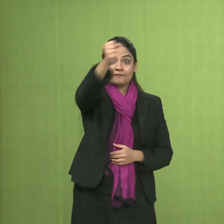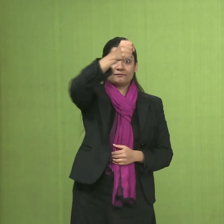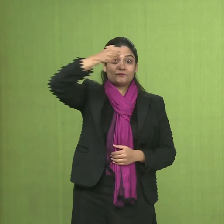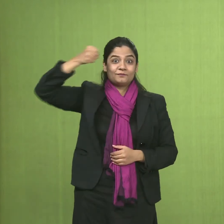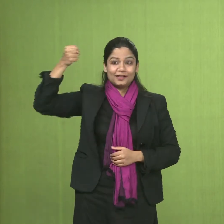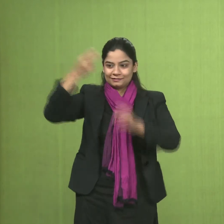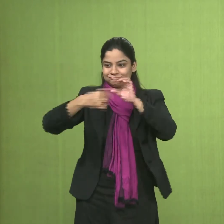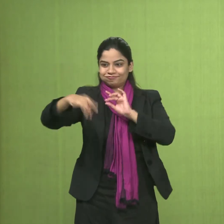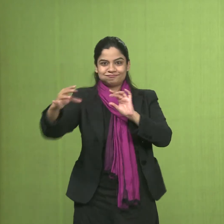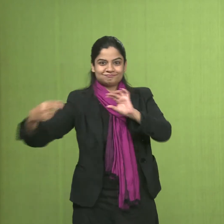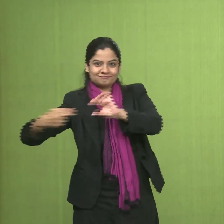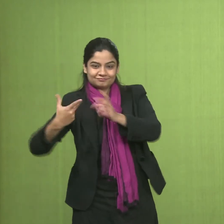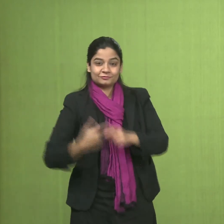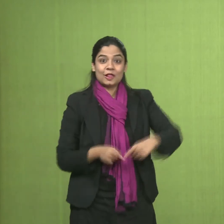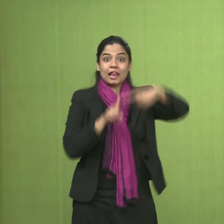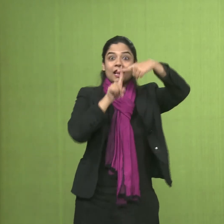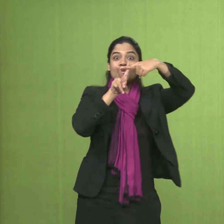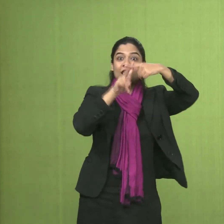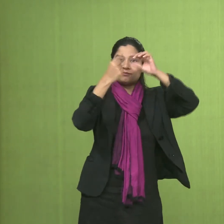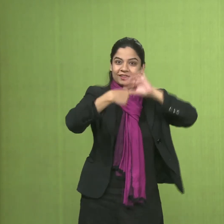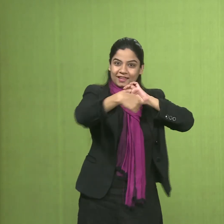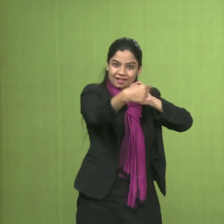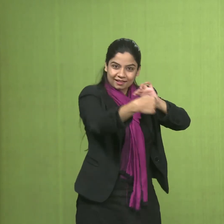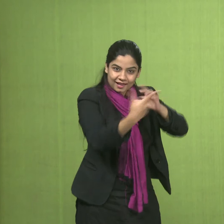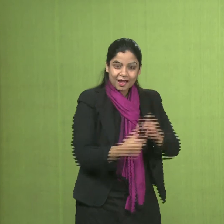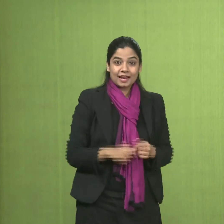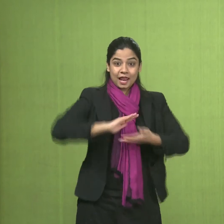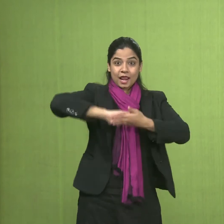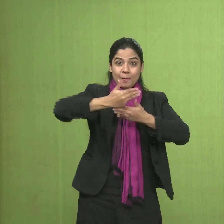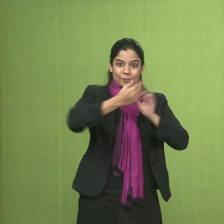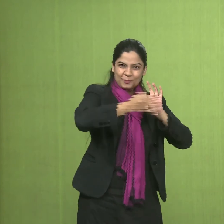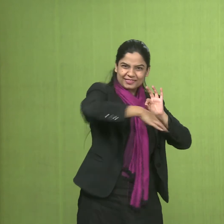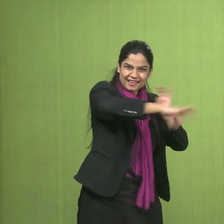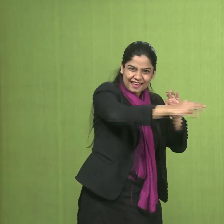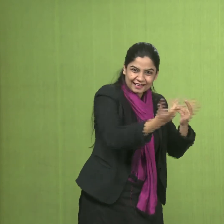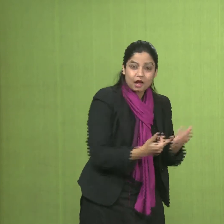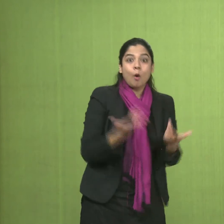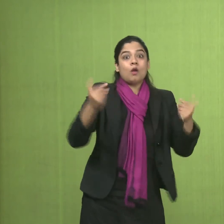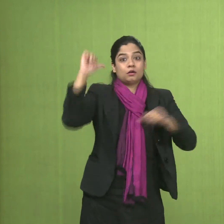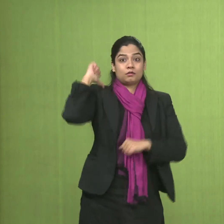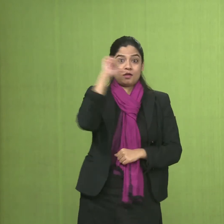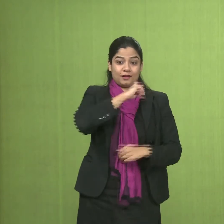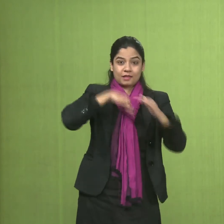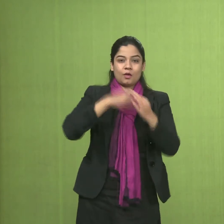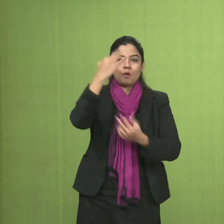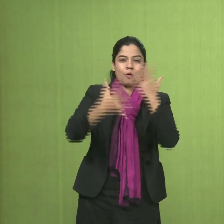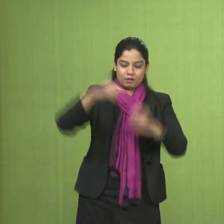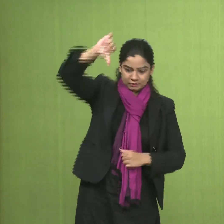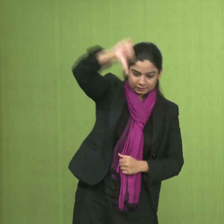iron the clothes. Refrigerator is connected to electricity. Television is connected to electricity. So,